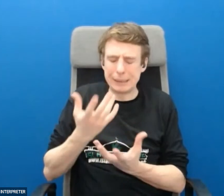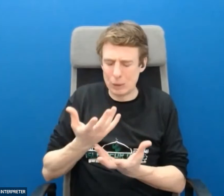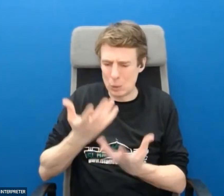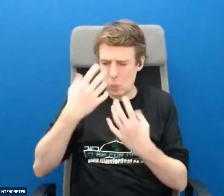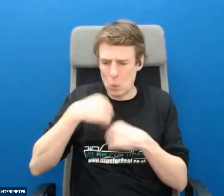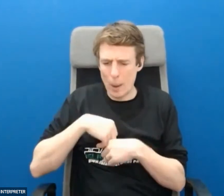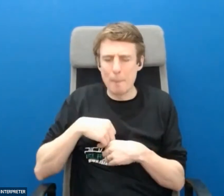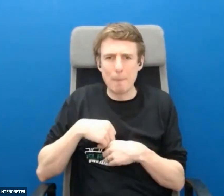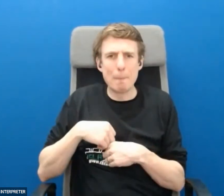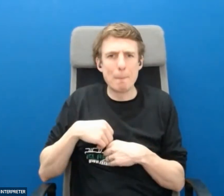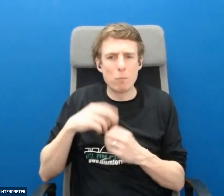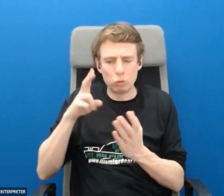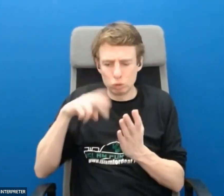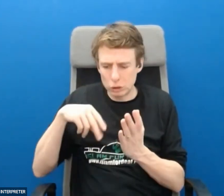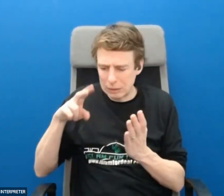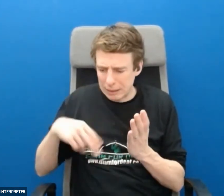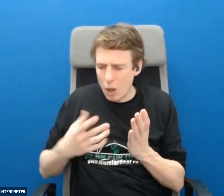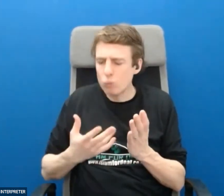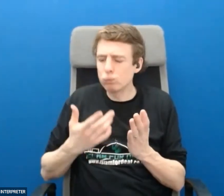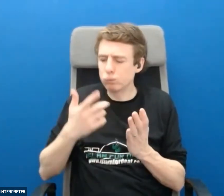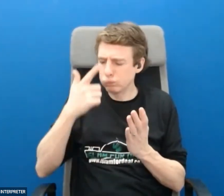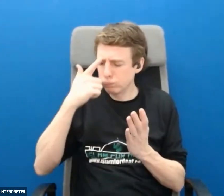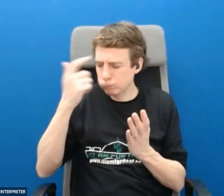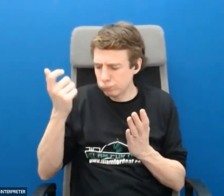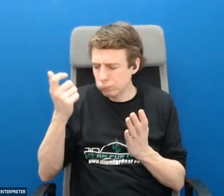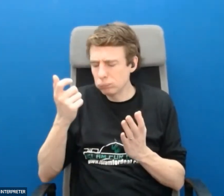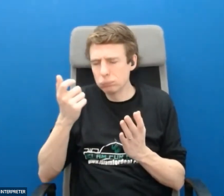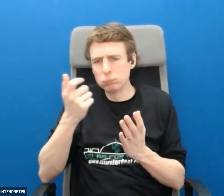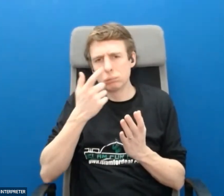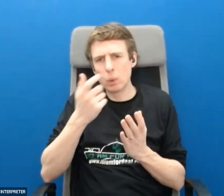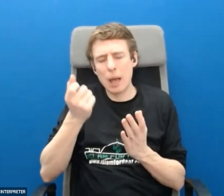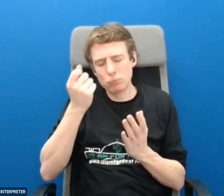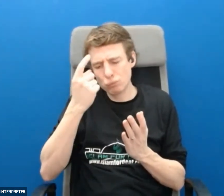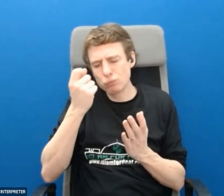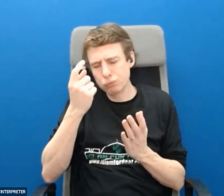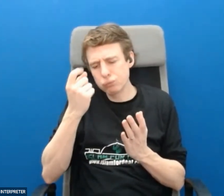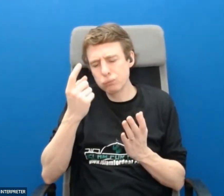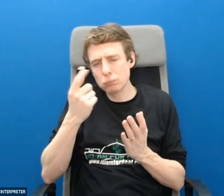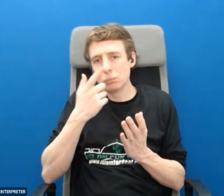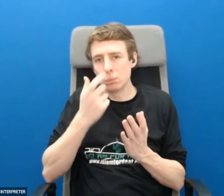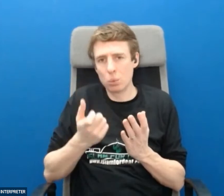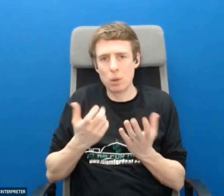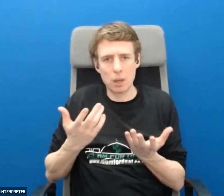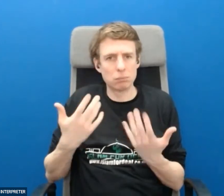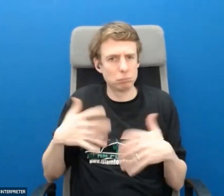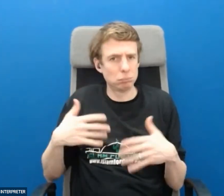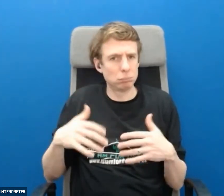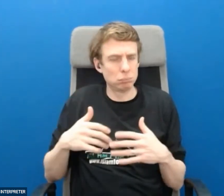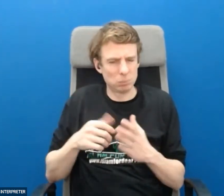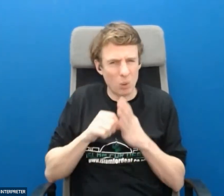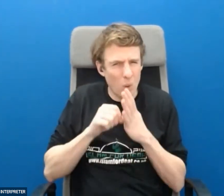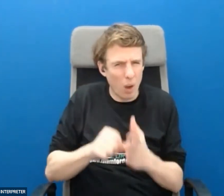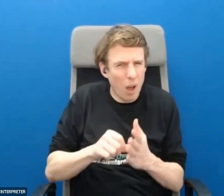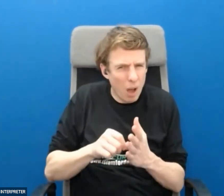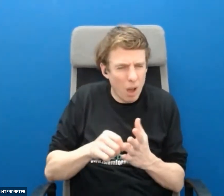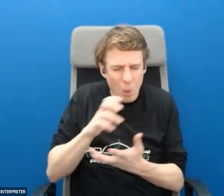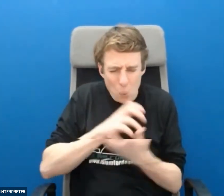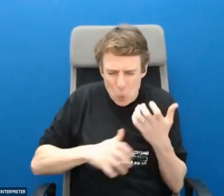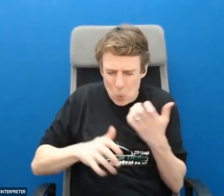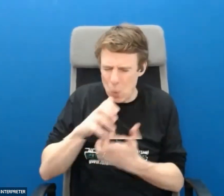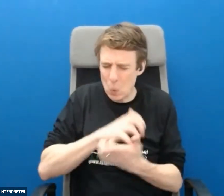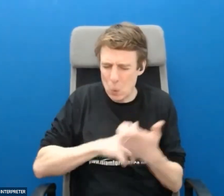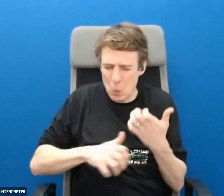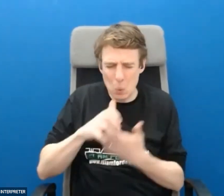whereby he would make it very easy to understand quite difficult concepts. He used to have a lesson